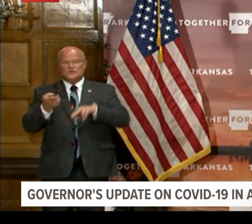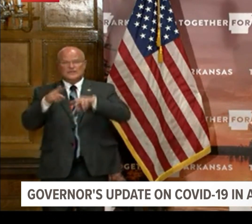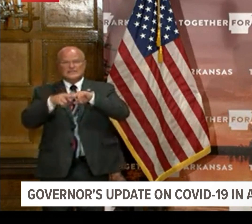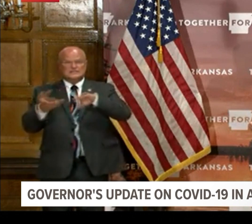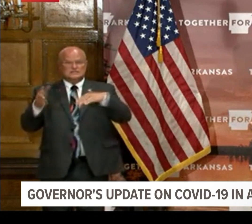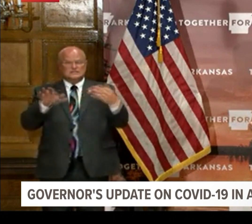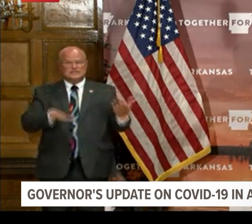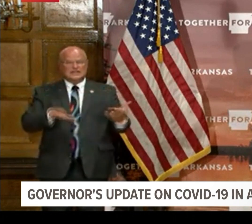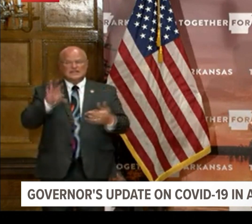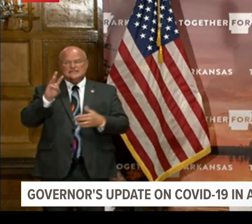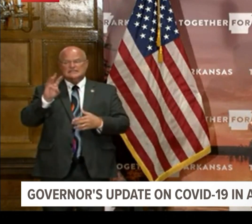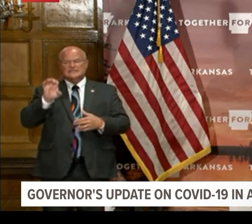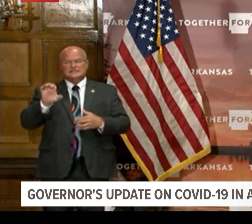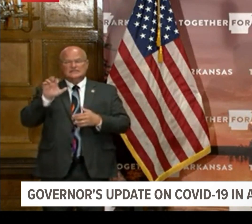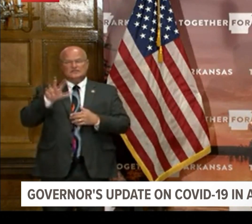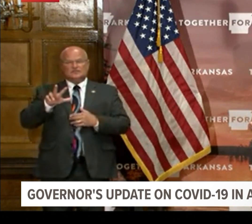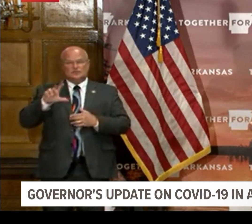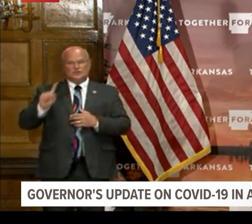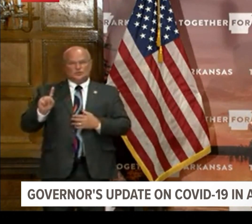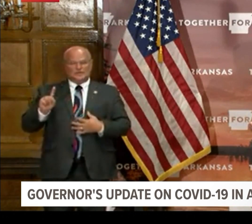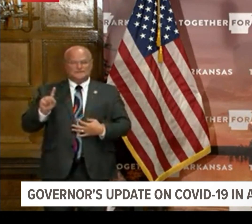it brings it to 631.